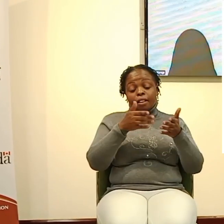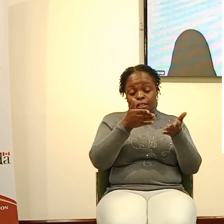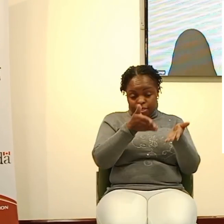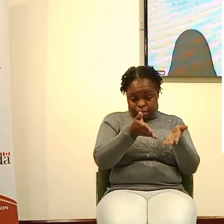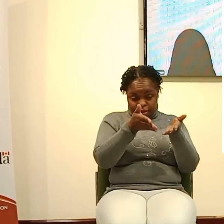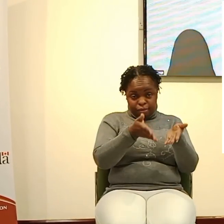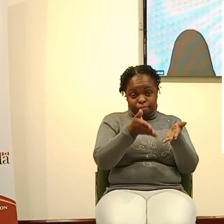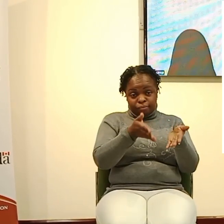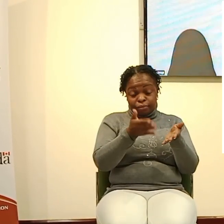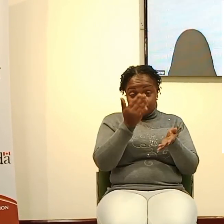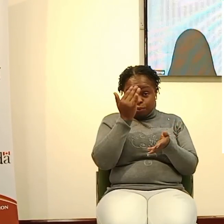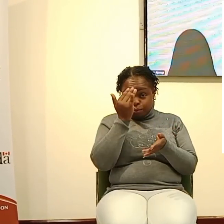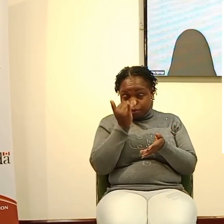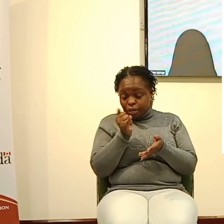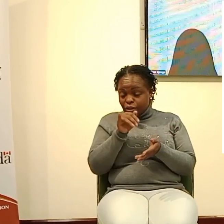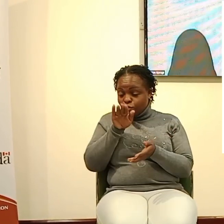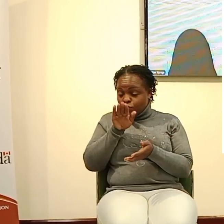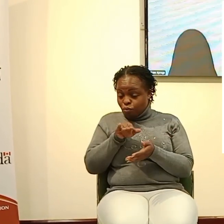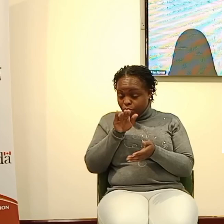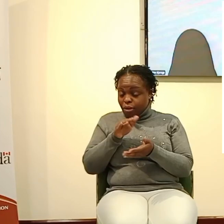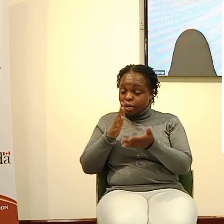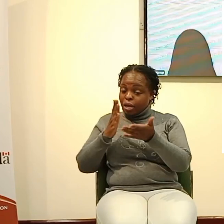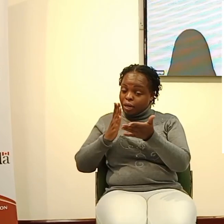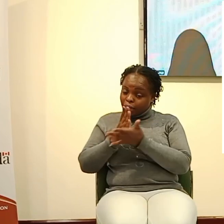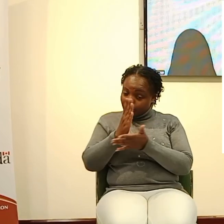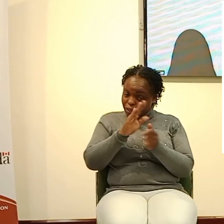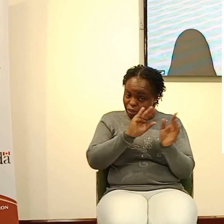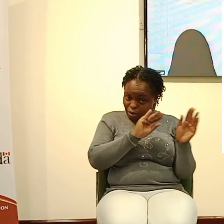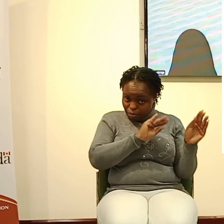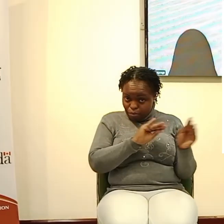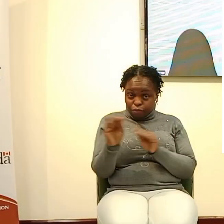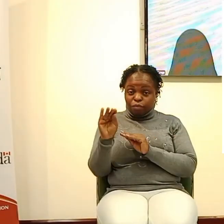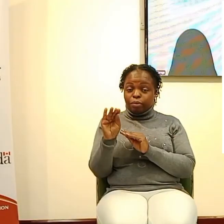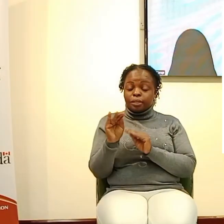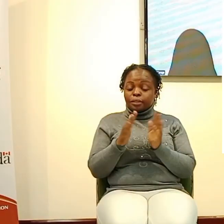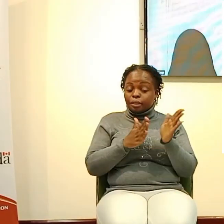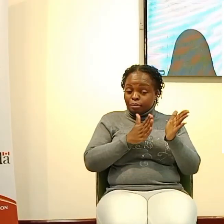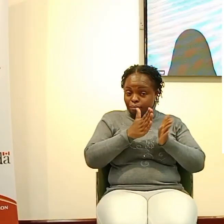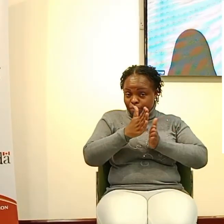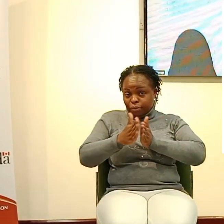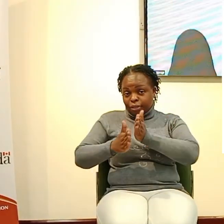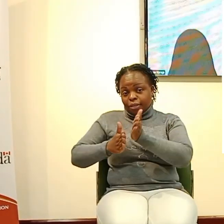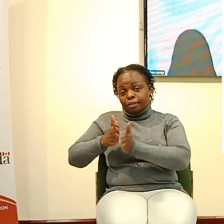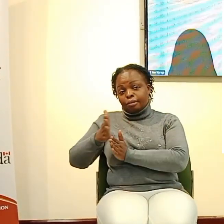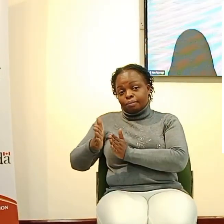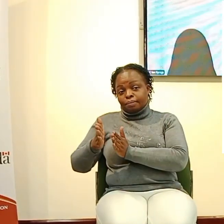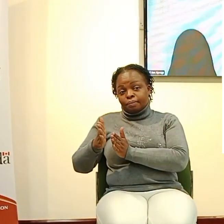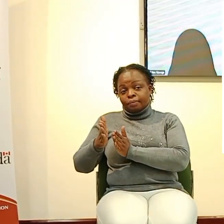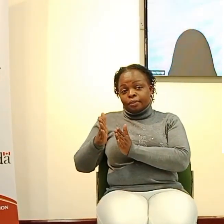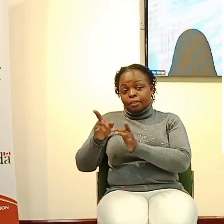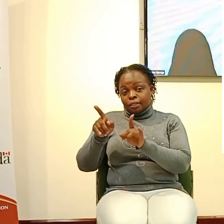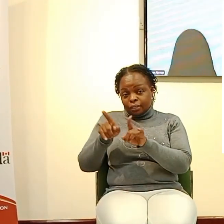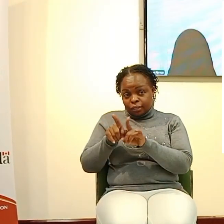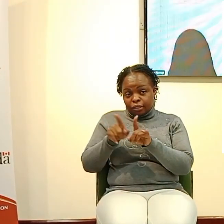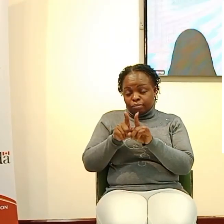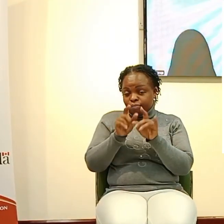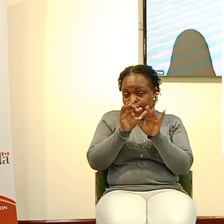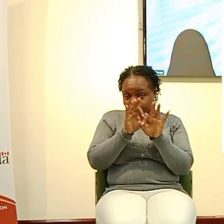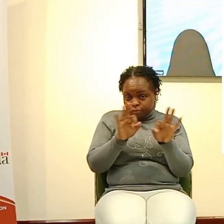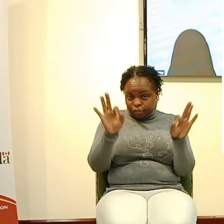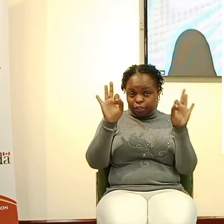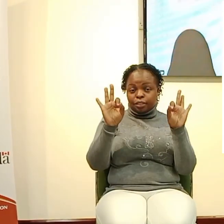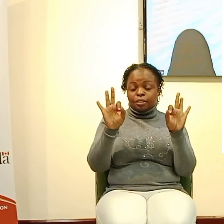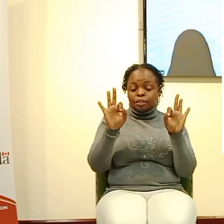there because the women's rights movement organized and were very deliberate. They